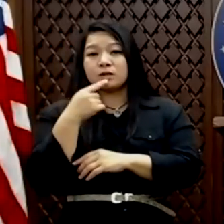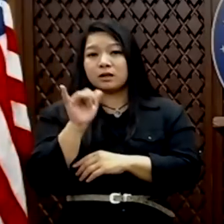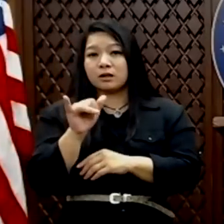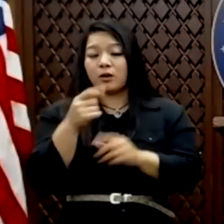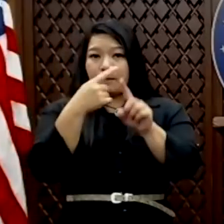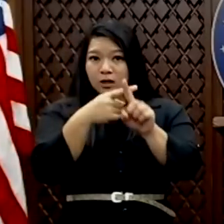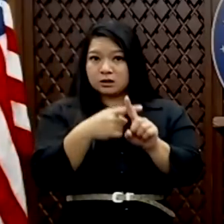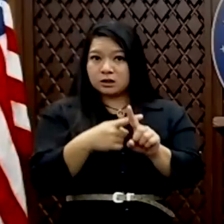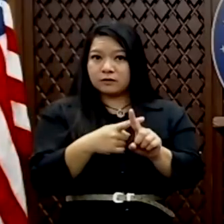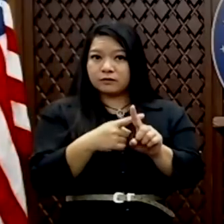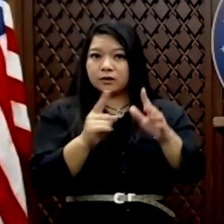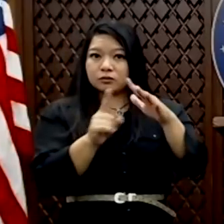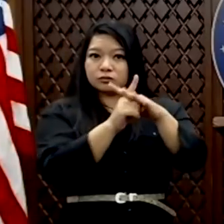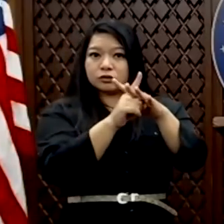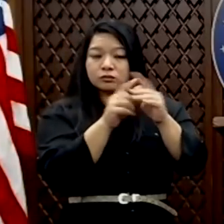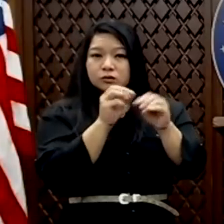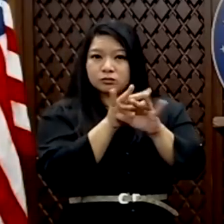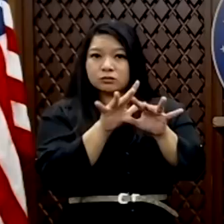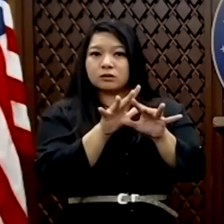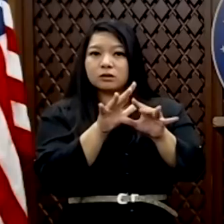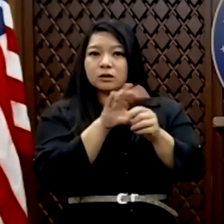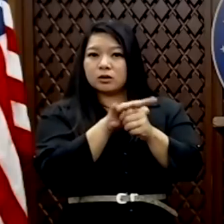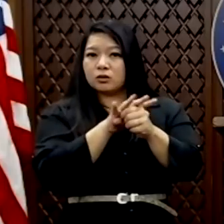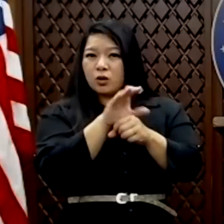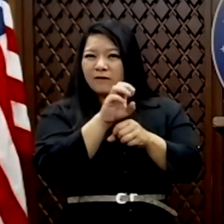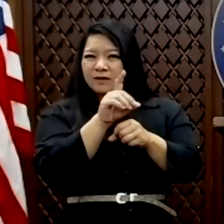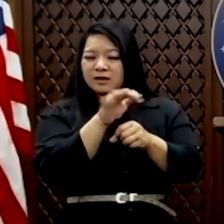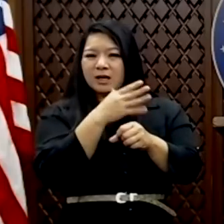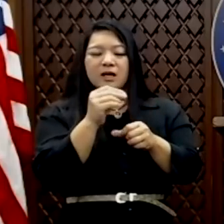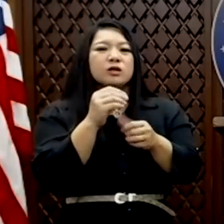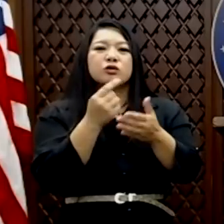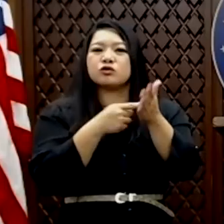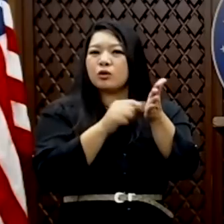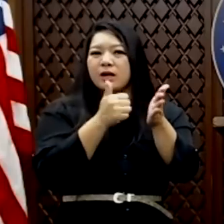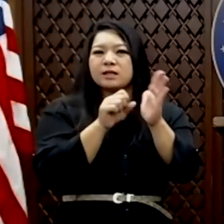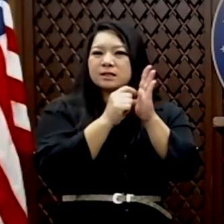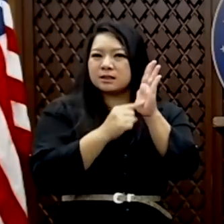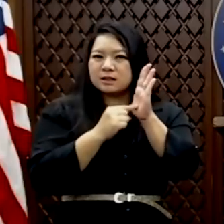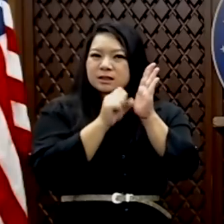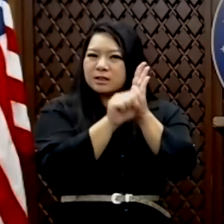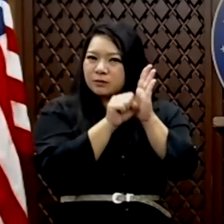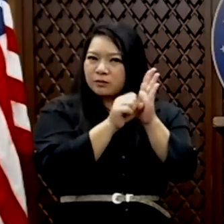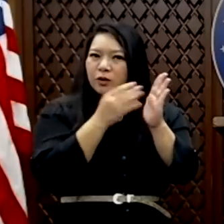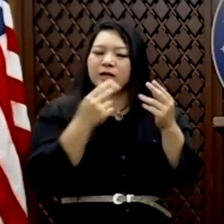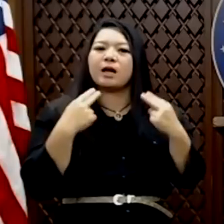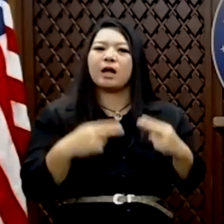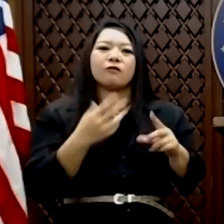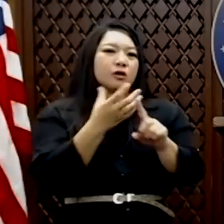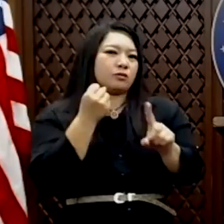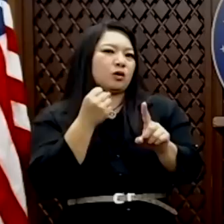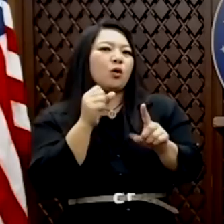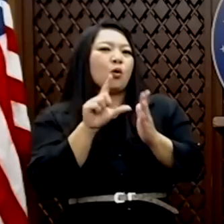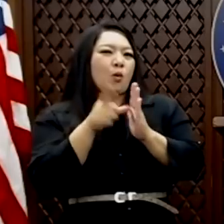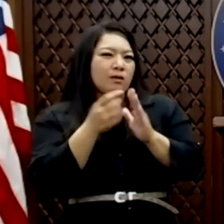positive test during their daily checks, if anybody shows any sort of influenza-like symptoms or any health degradation while in